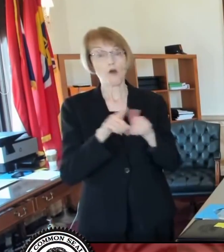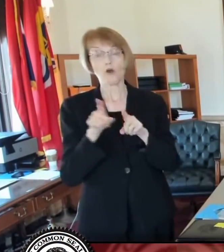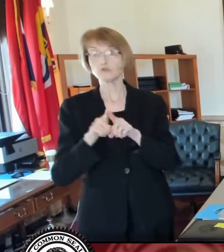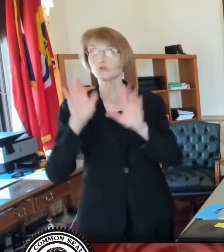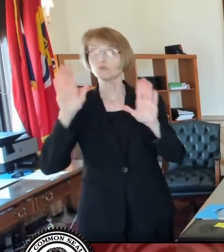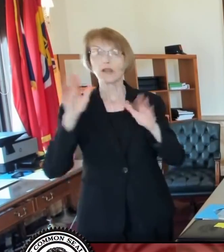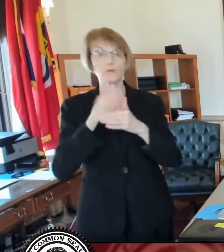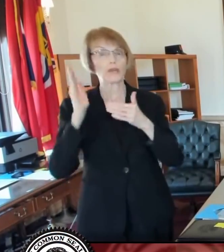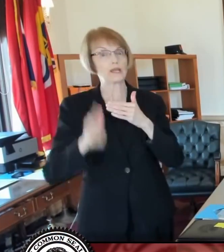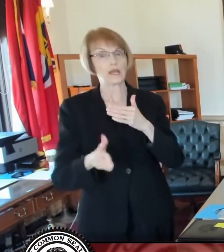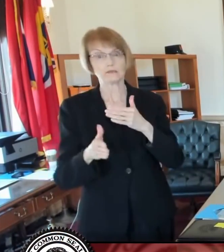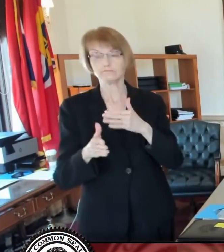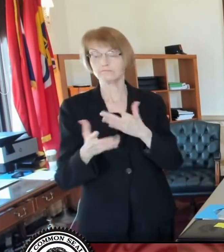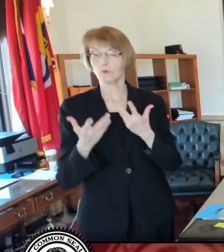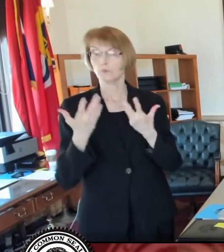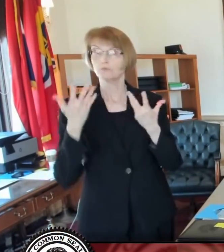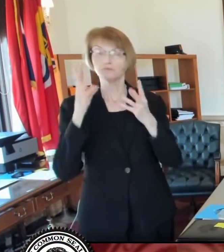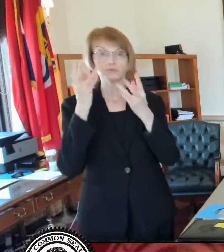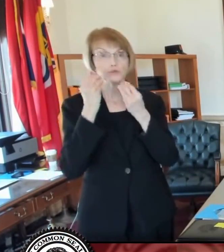beautiful weekend.